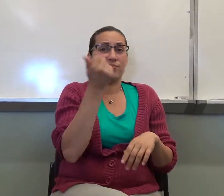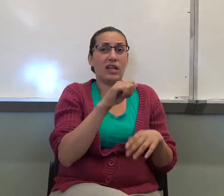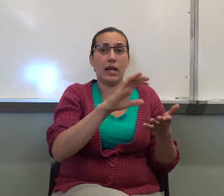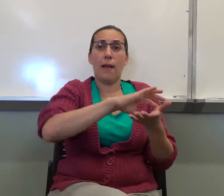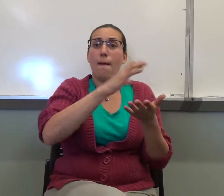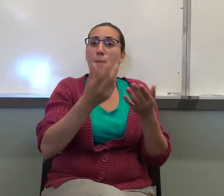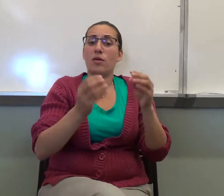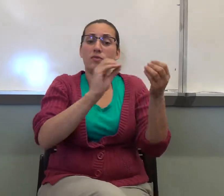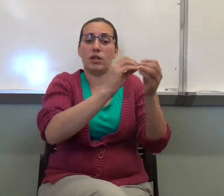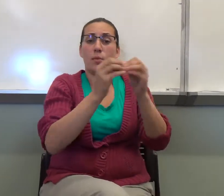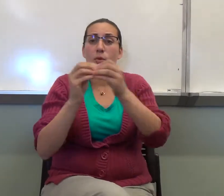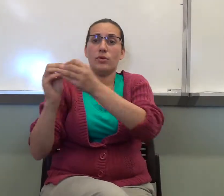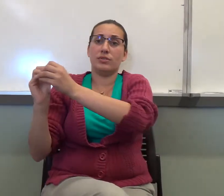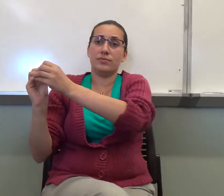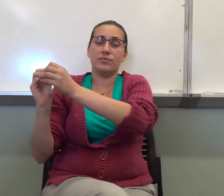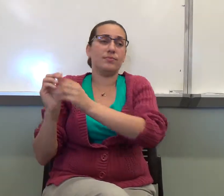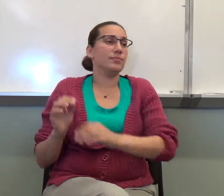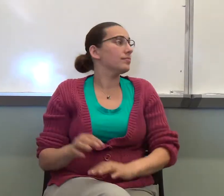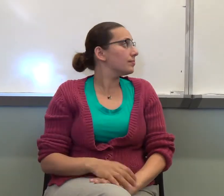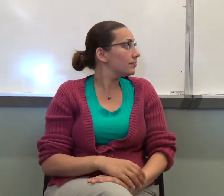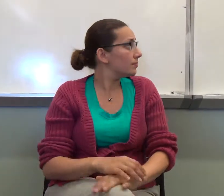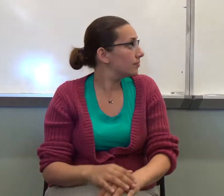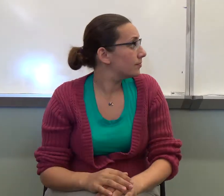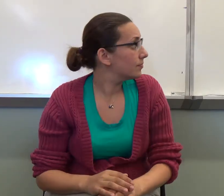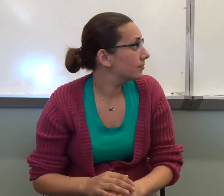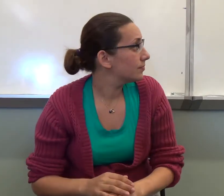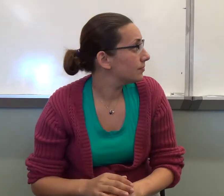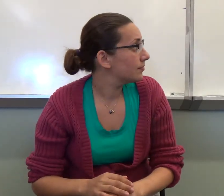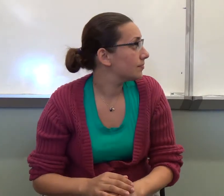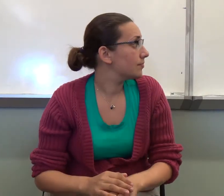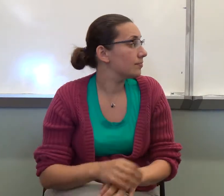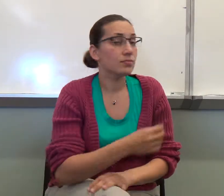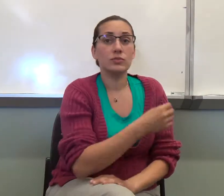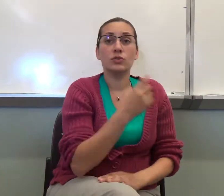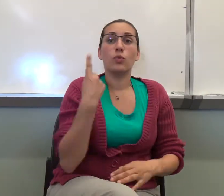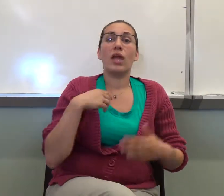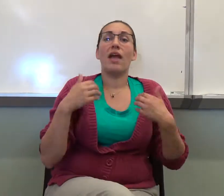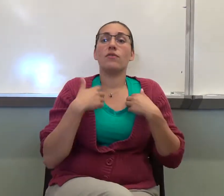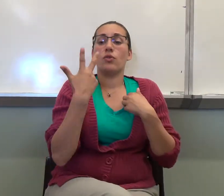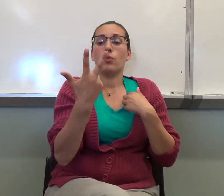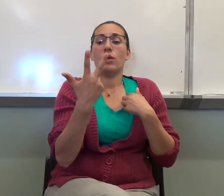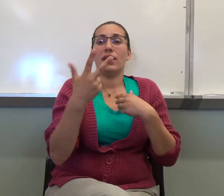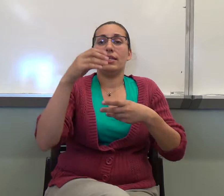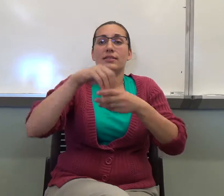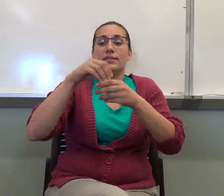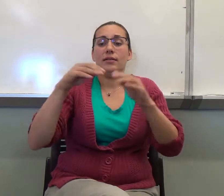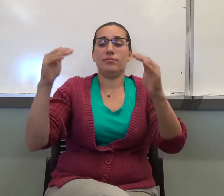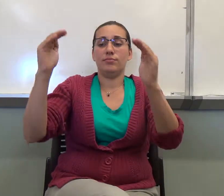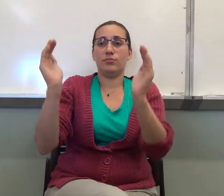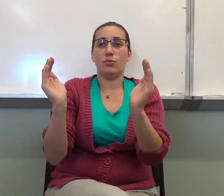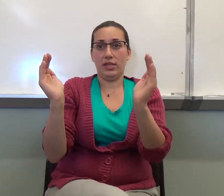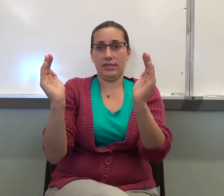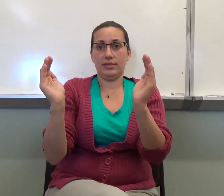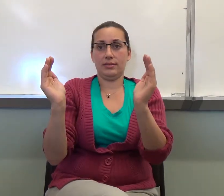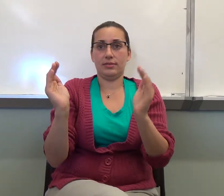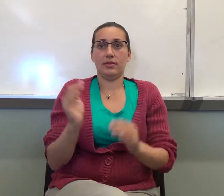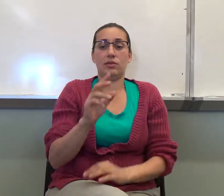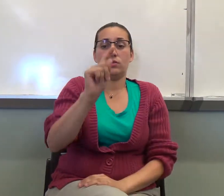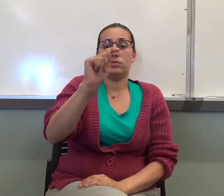plus 1. All right, we've got 3 terms inside there now. Remember, terms technically are things that are added,